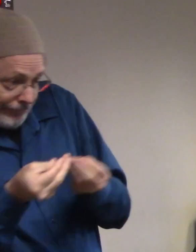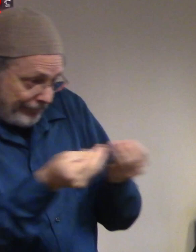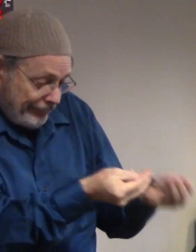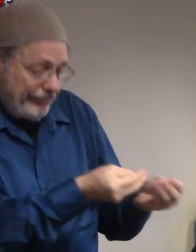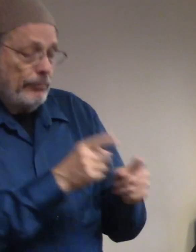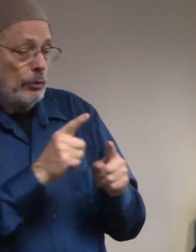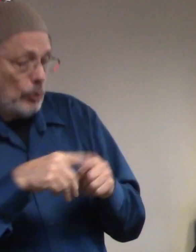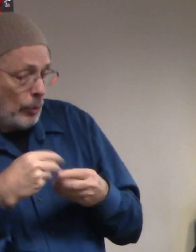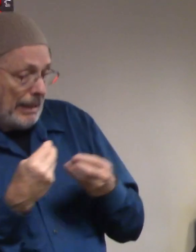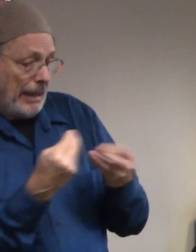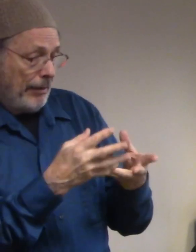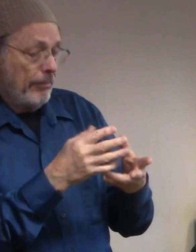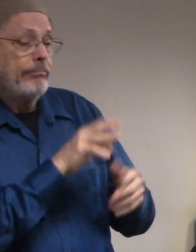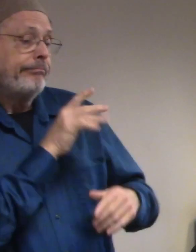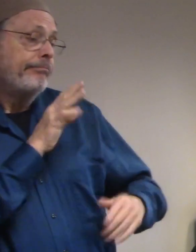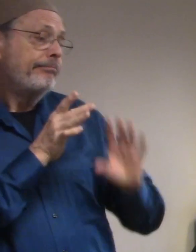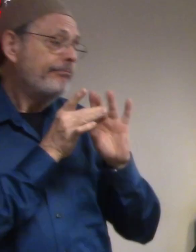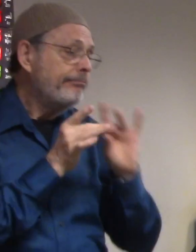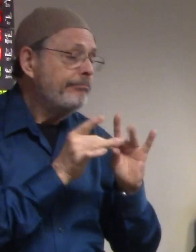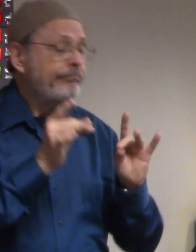His maternal